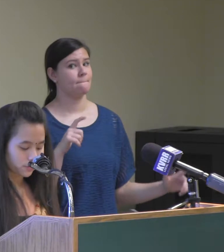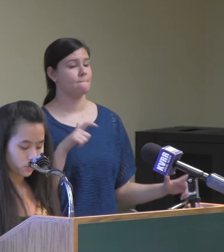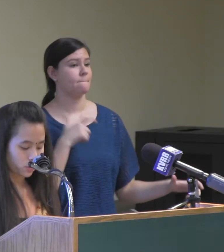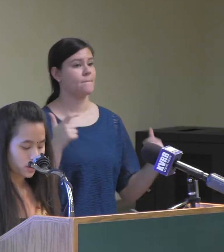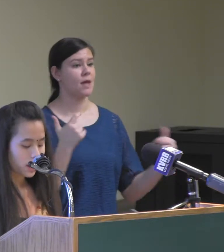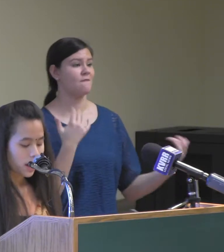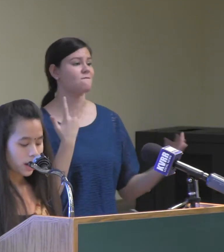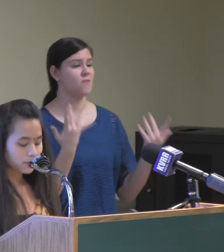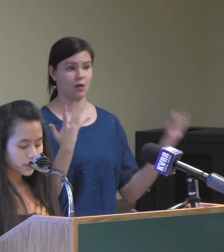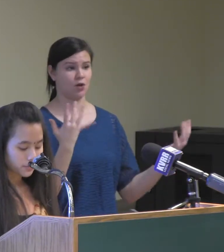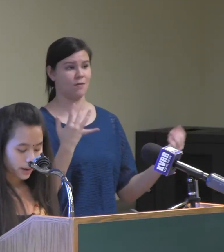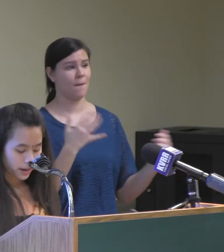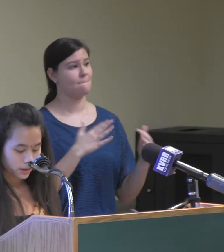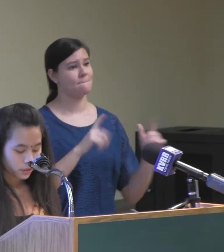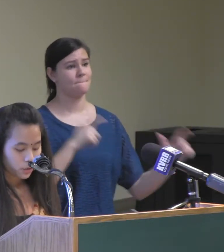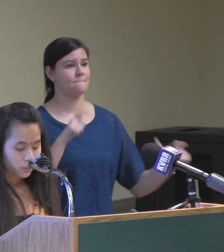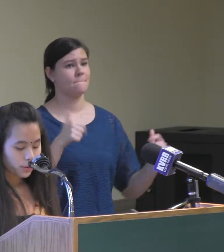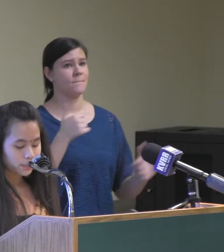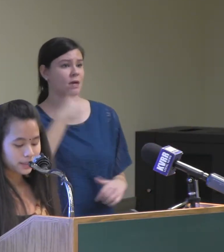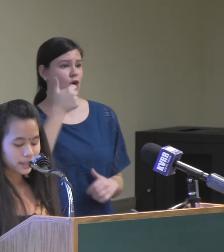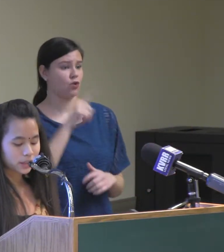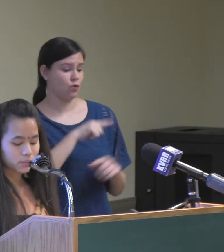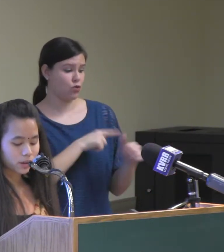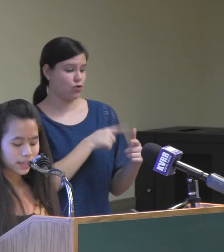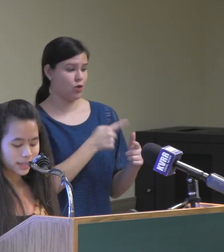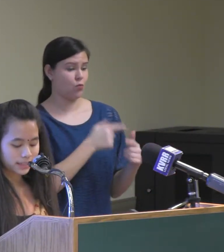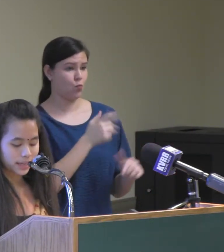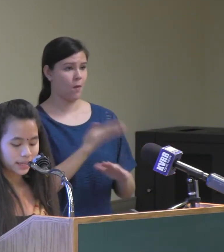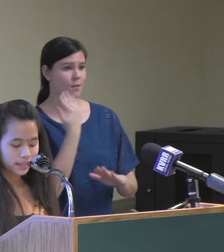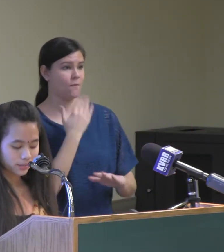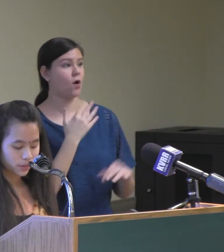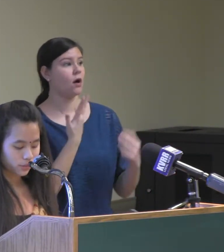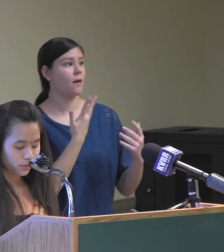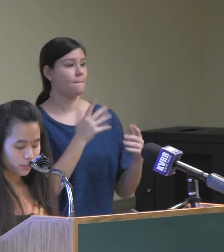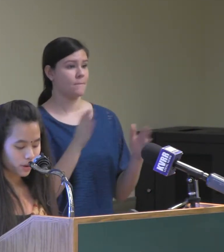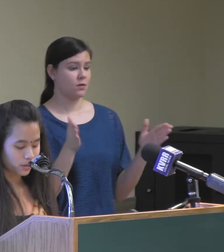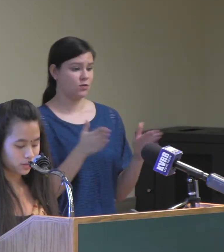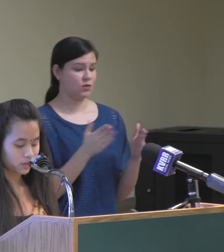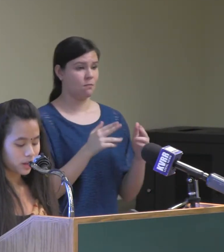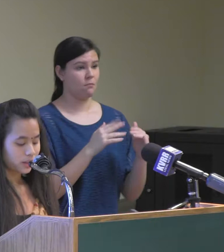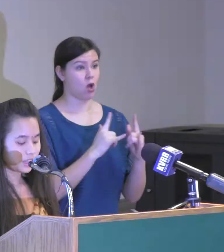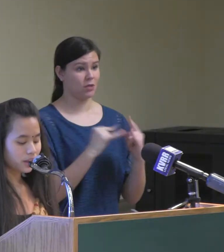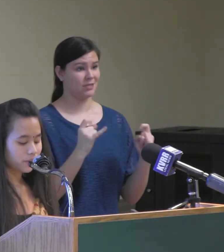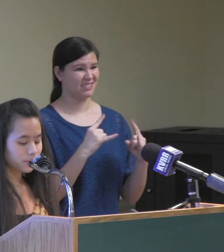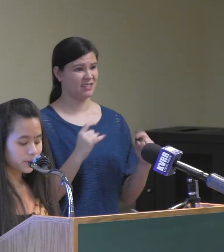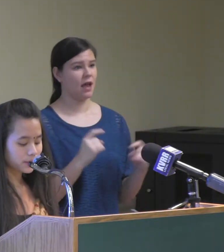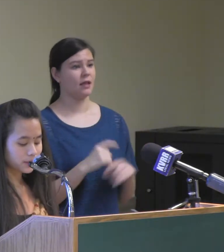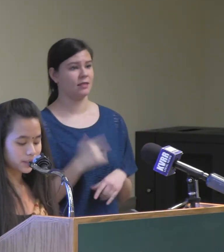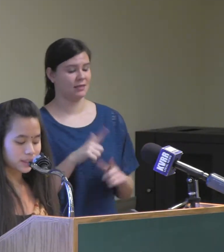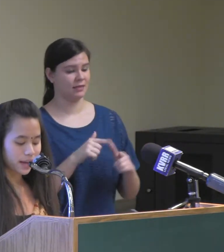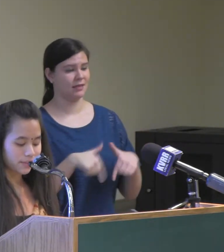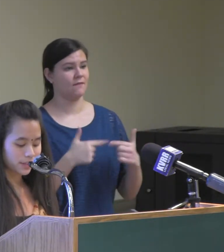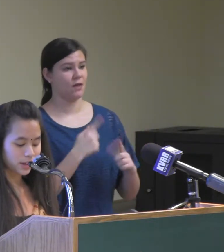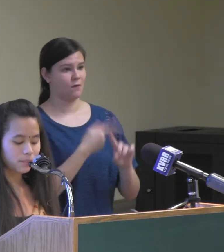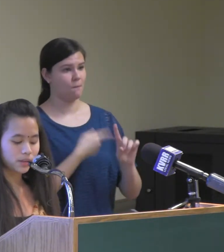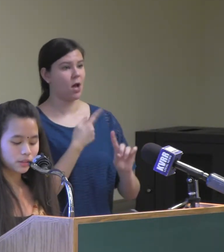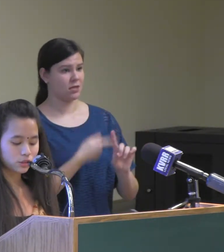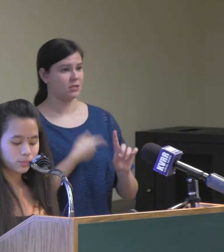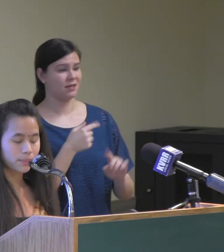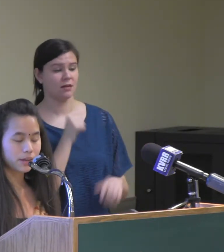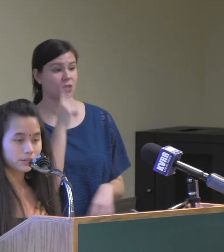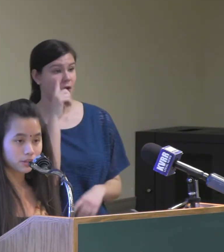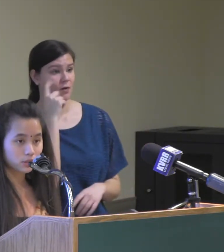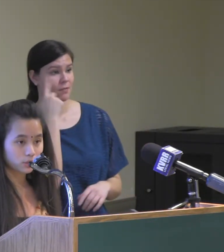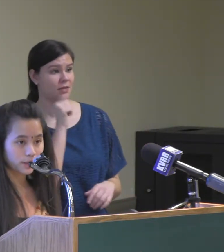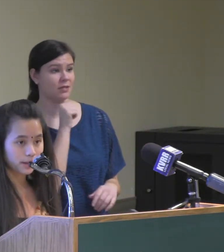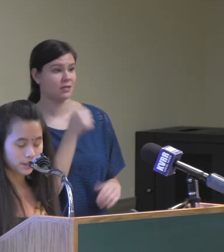one before. After the fire, we built a small tent and lived there for months. The government didn't have enough money to